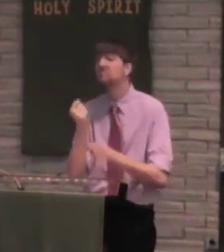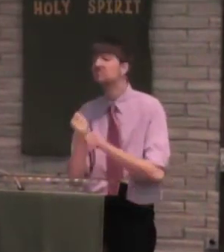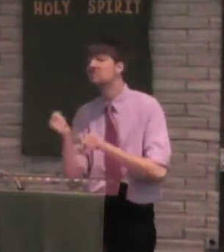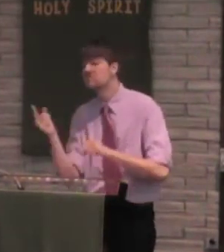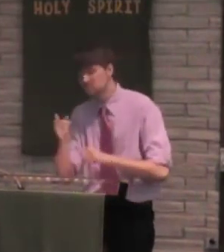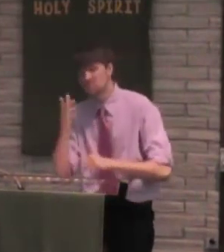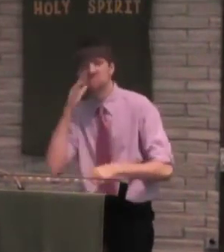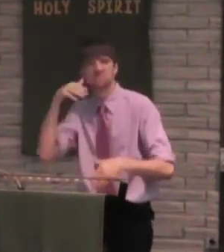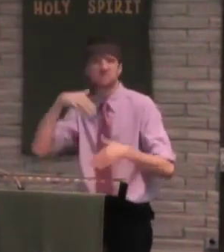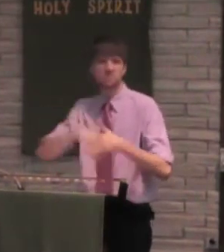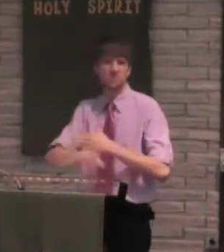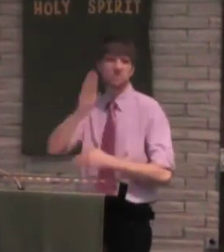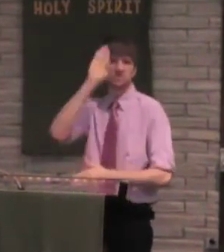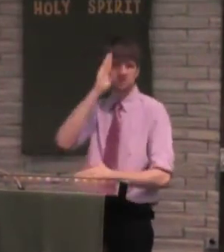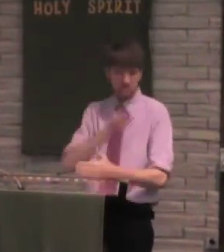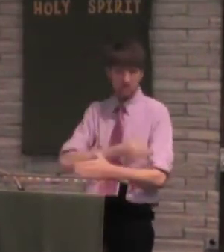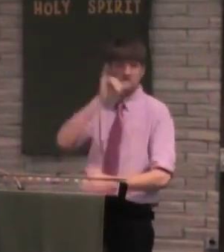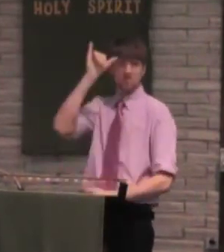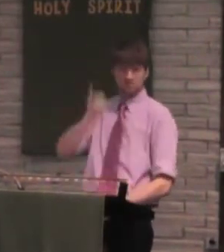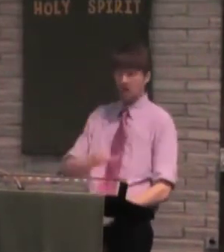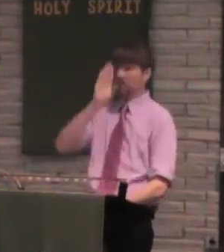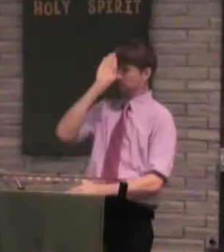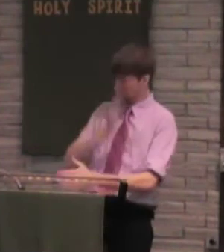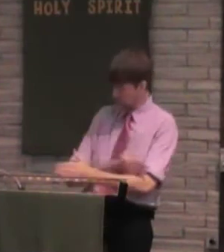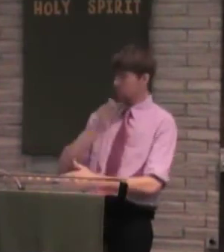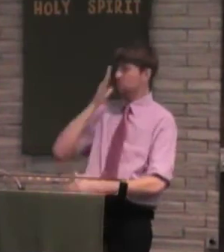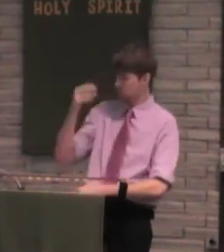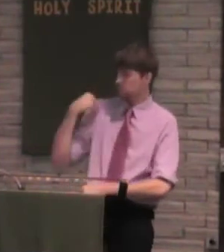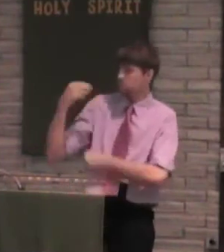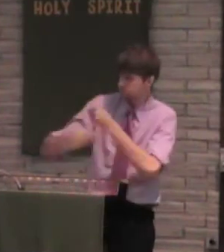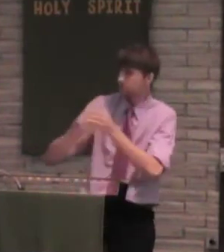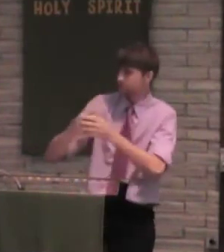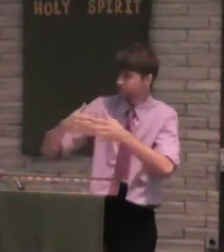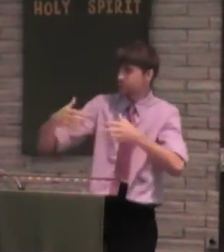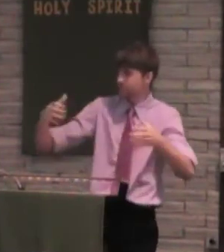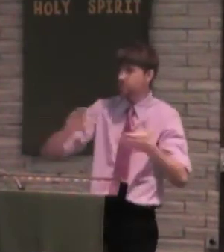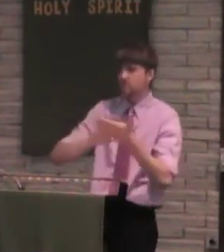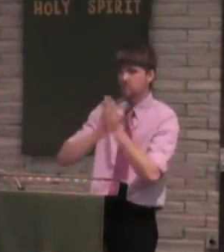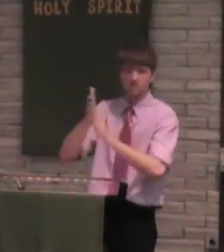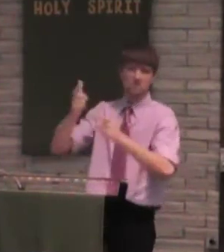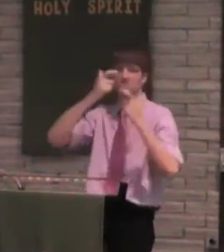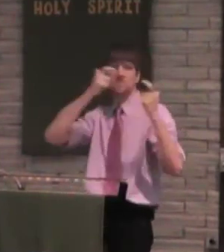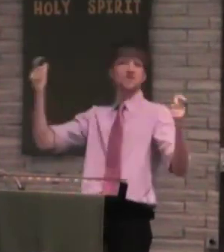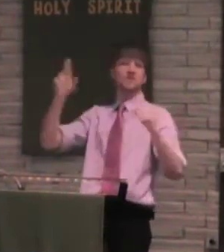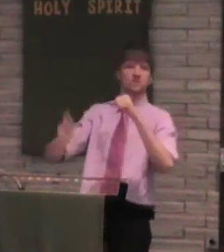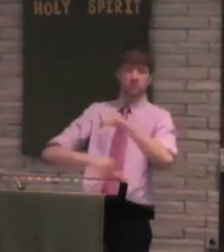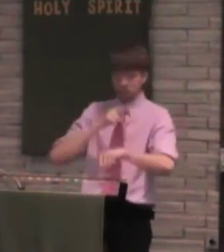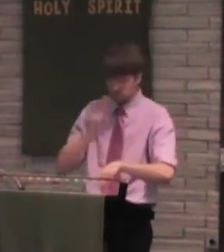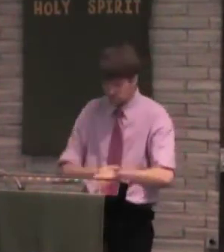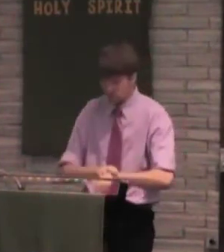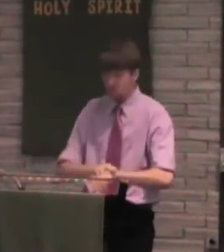again told him that next year you will have a son, and that son will grow your kingdom.